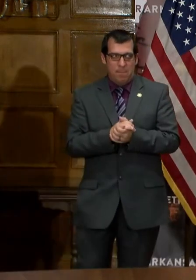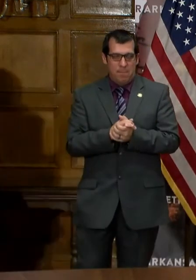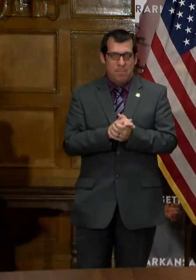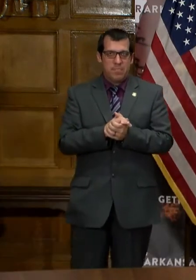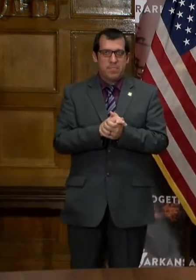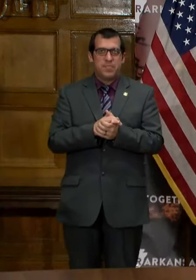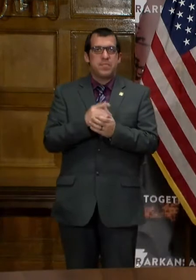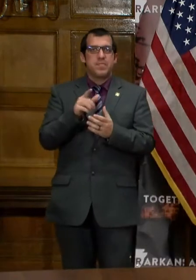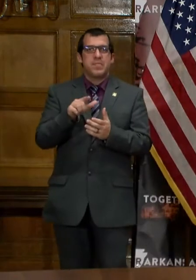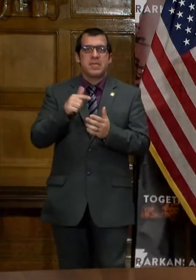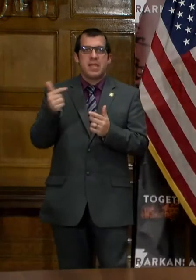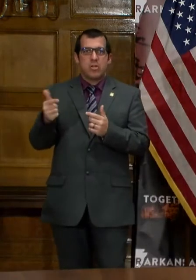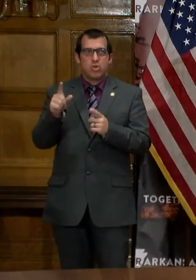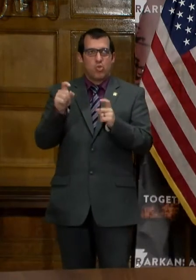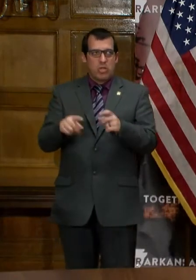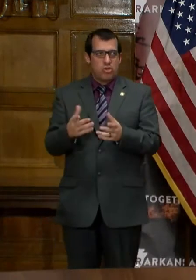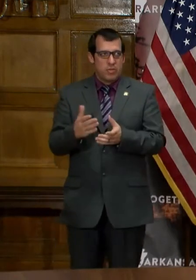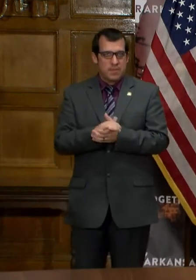Next question.